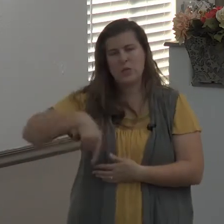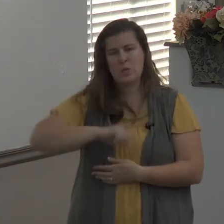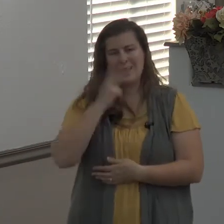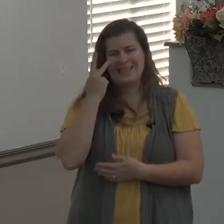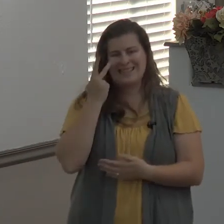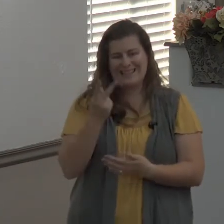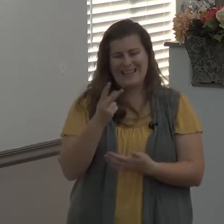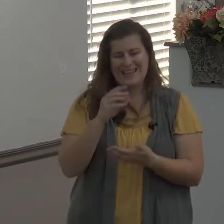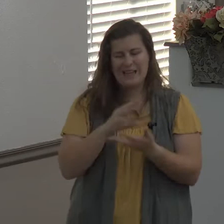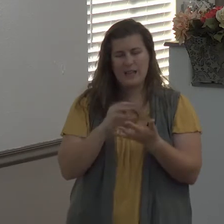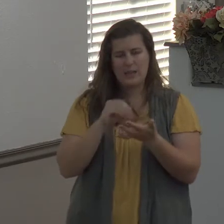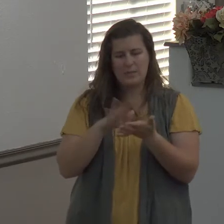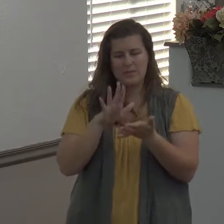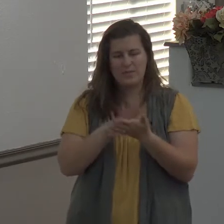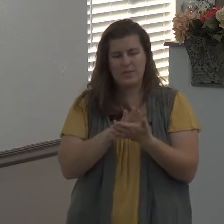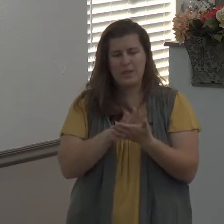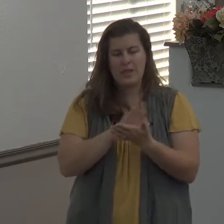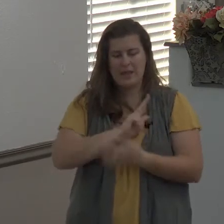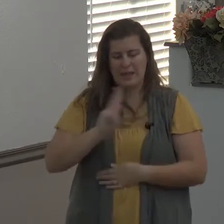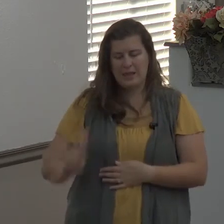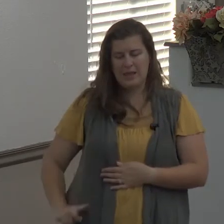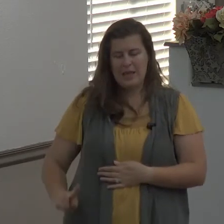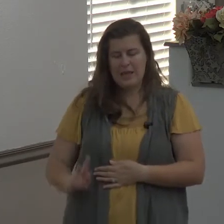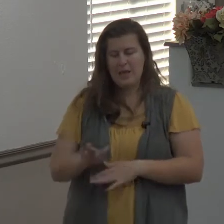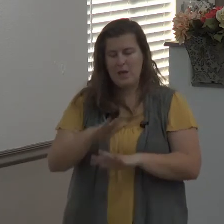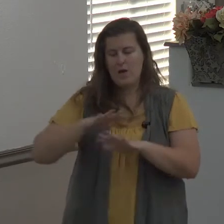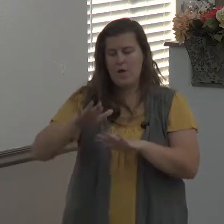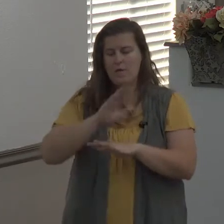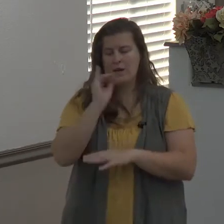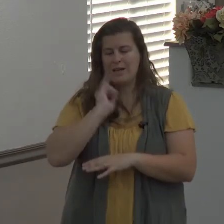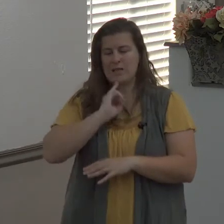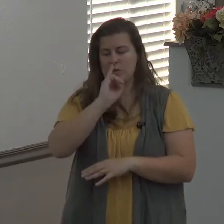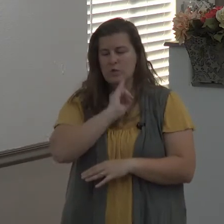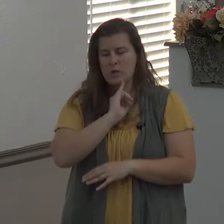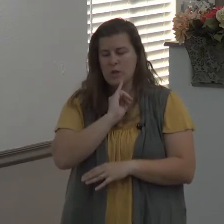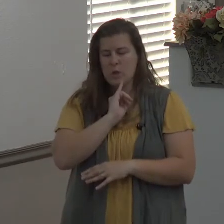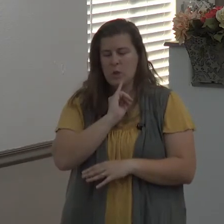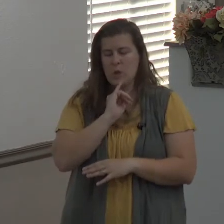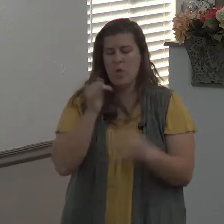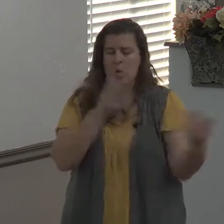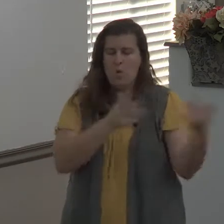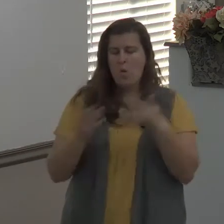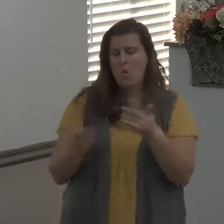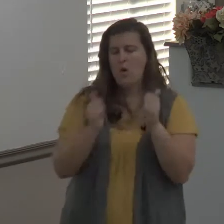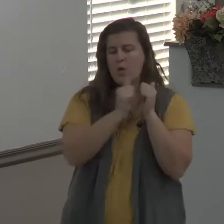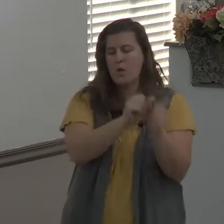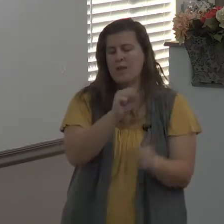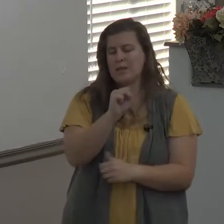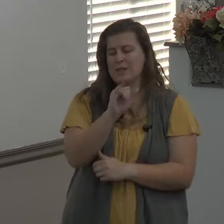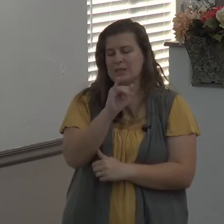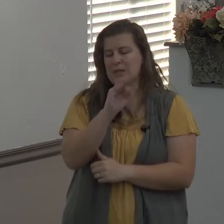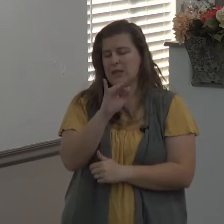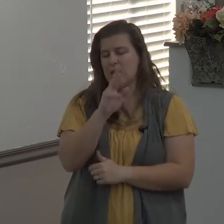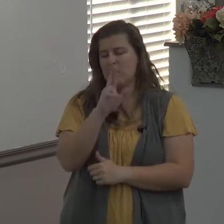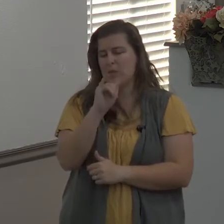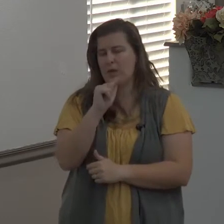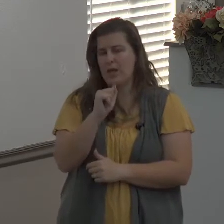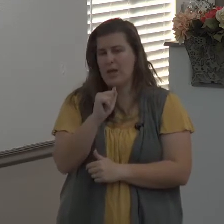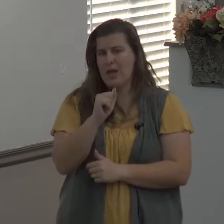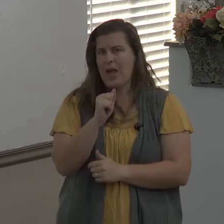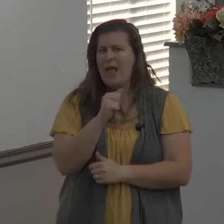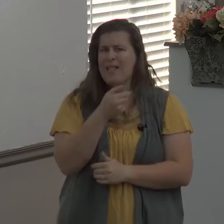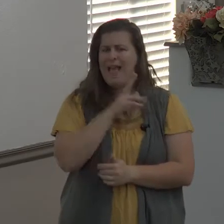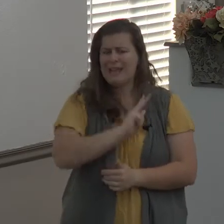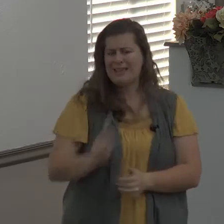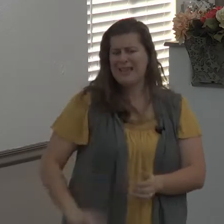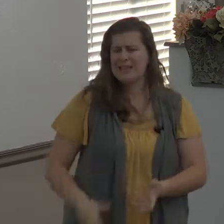realm. In 2 Kings chapter 6, we have the account of the king of Israel, and he's at war with